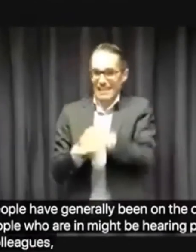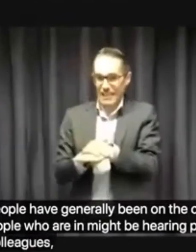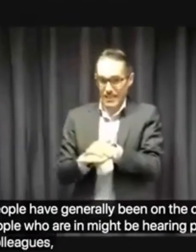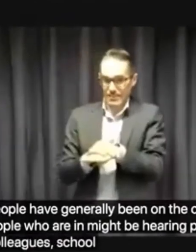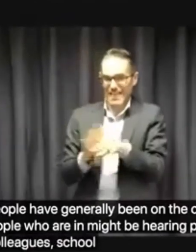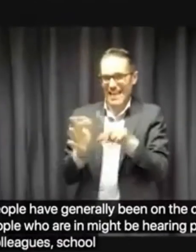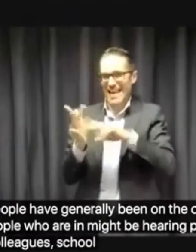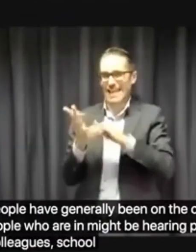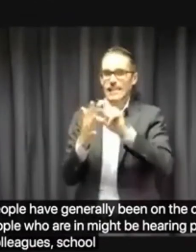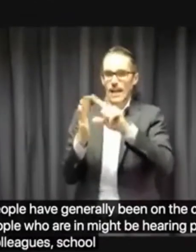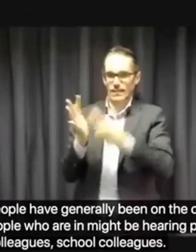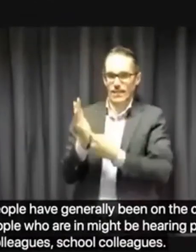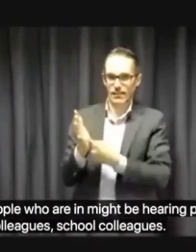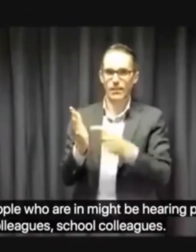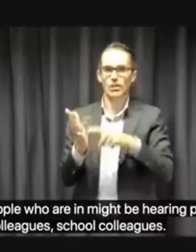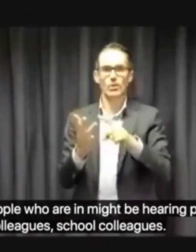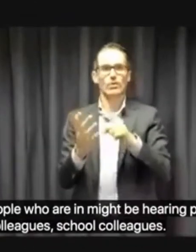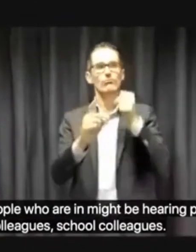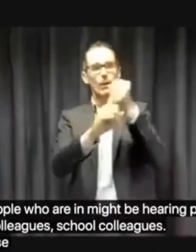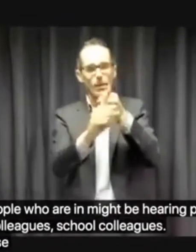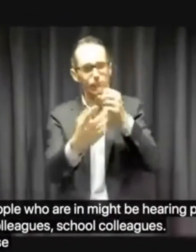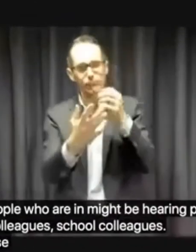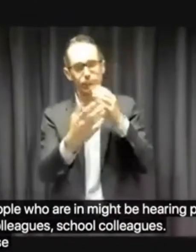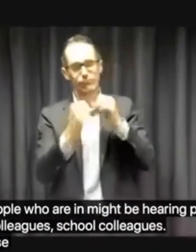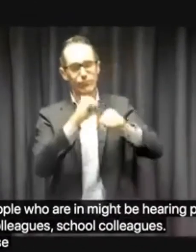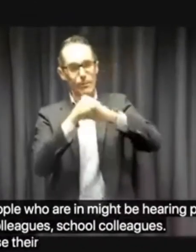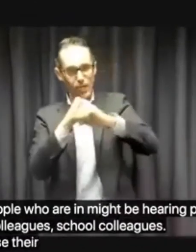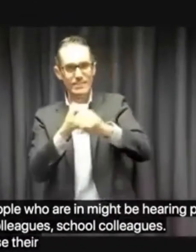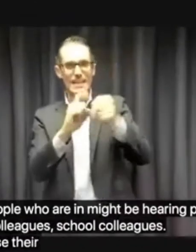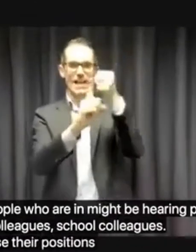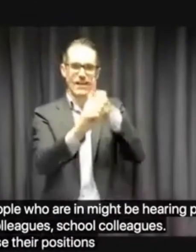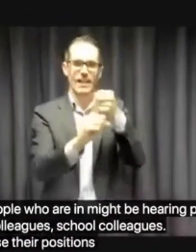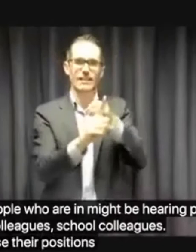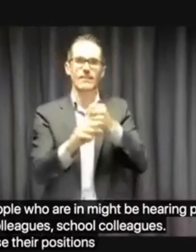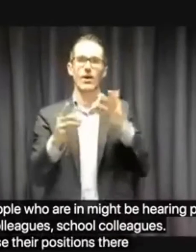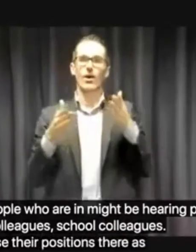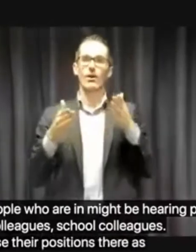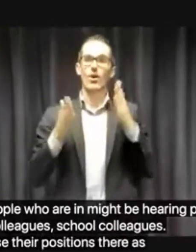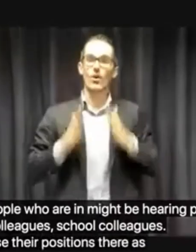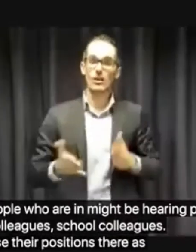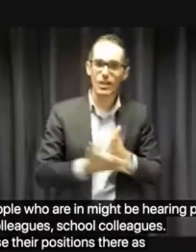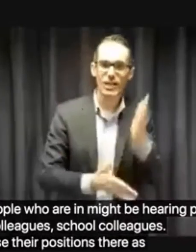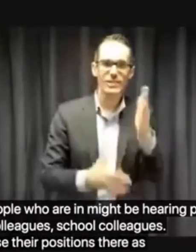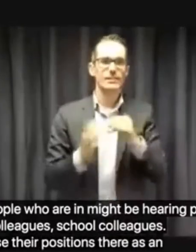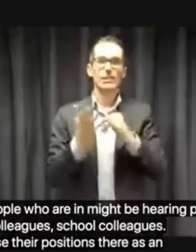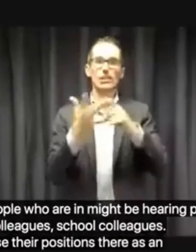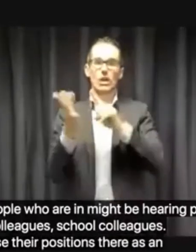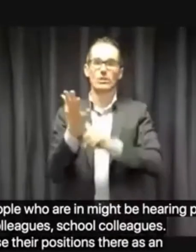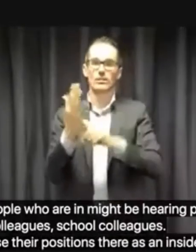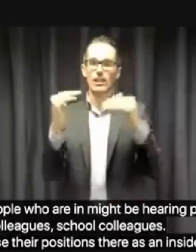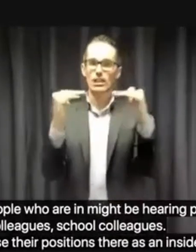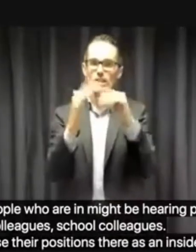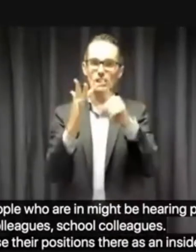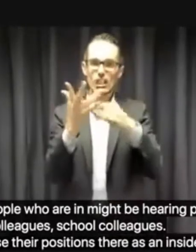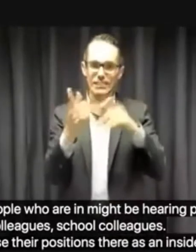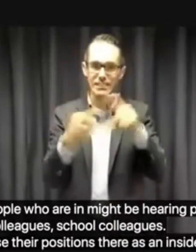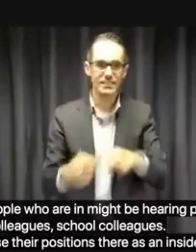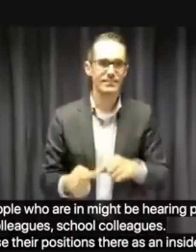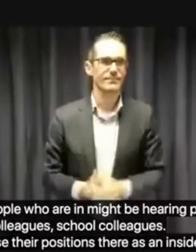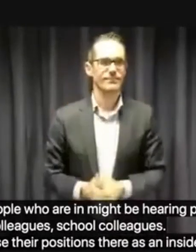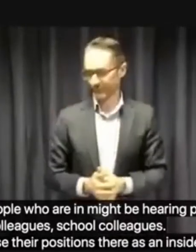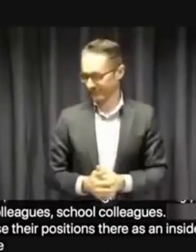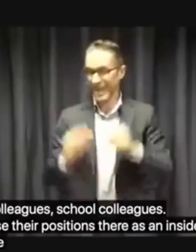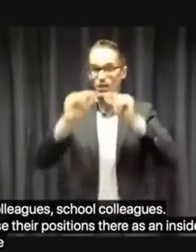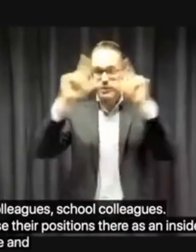positions there as an insider to promote and advocate human rights and